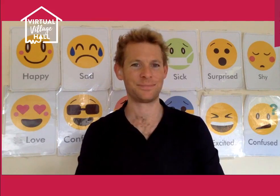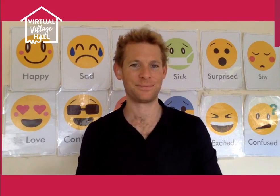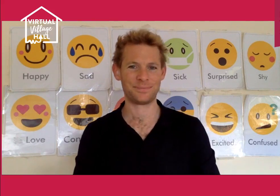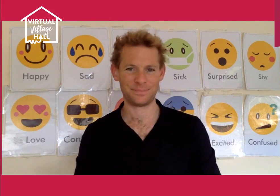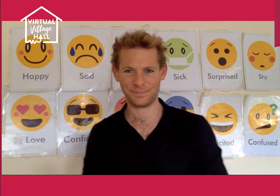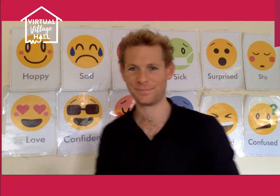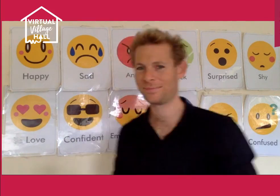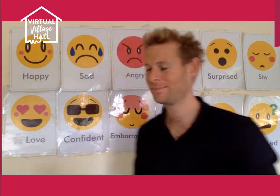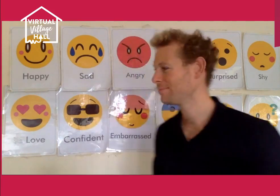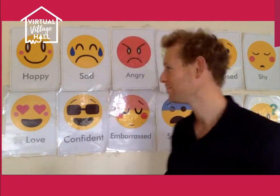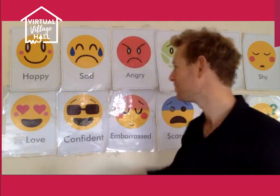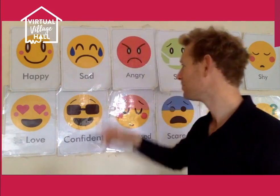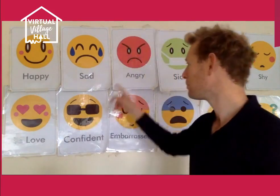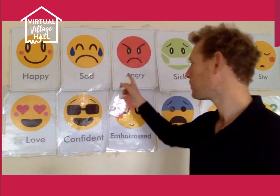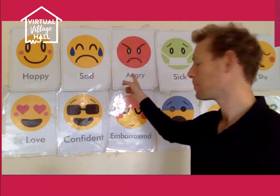Or sad.